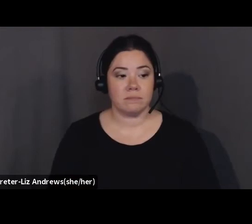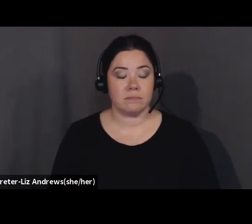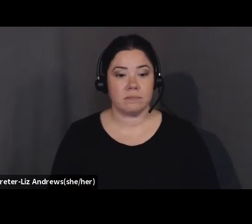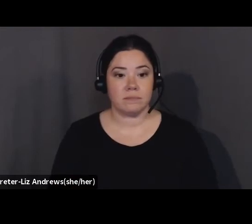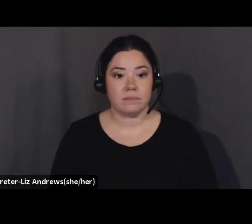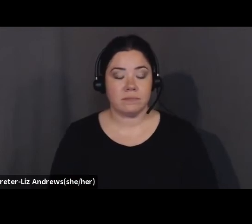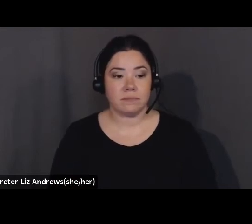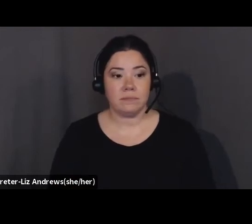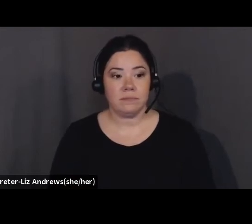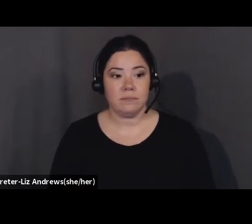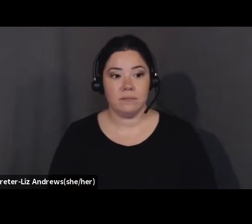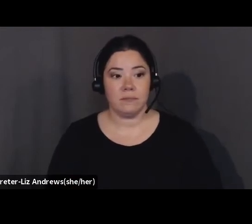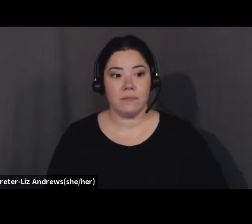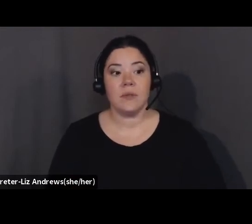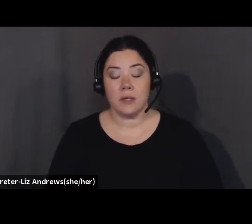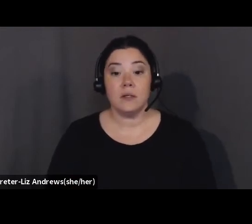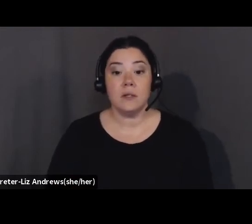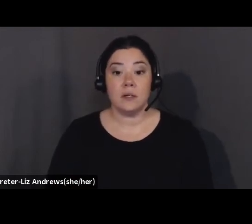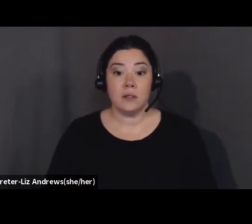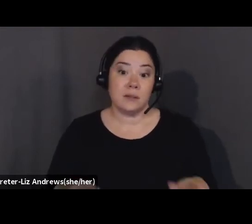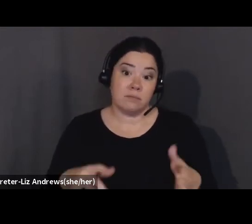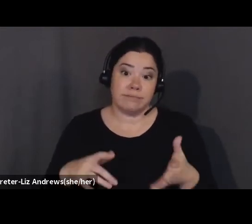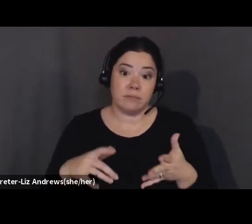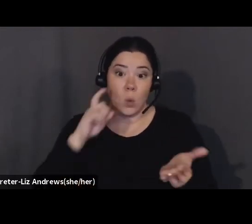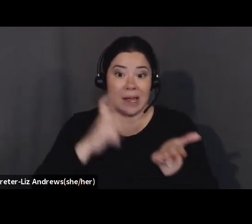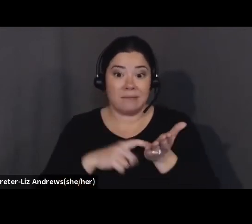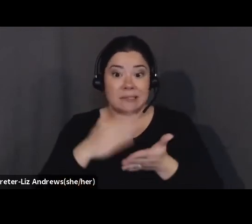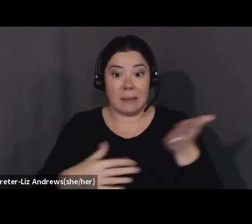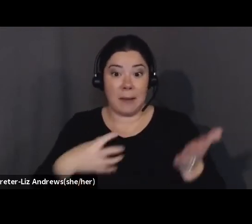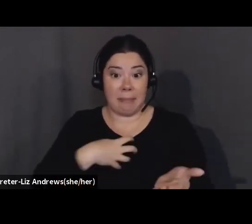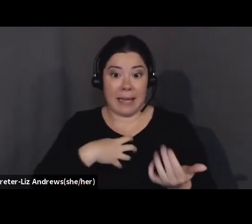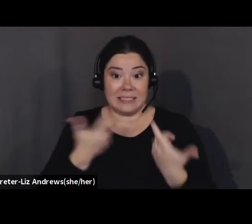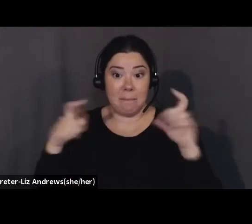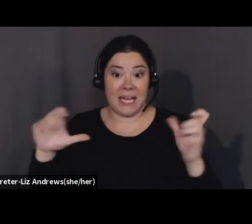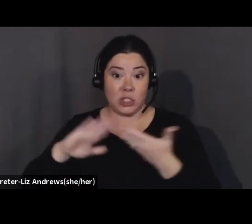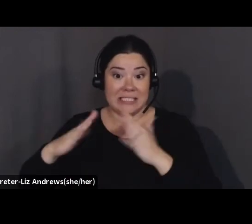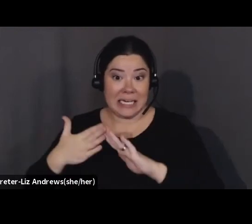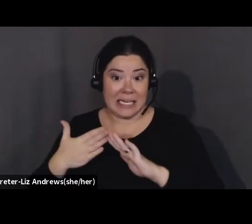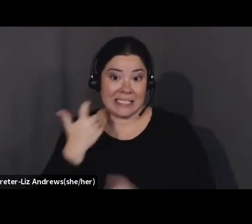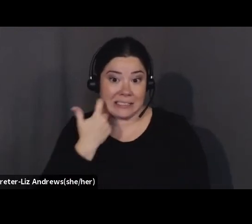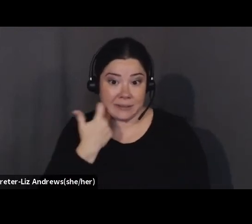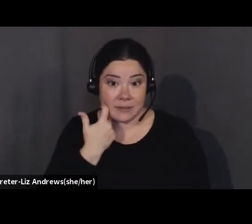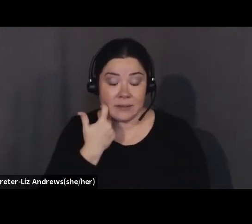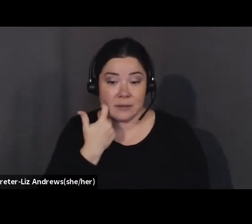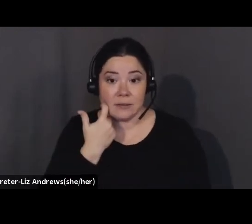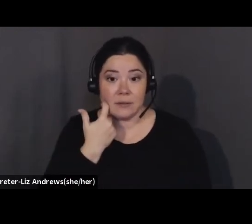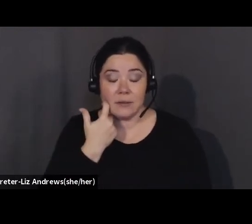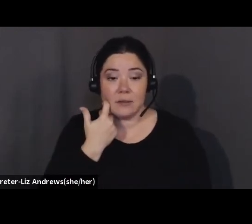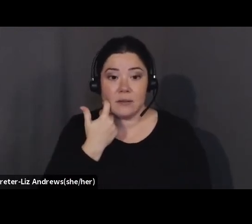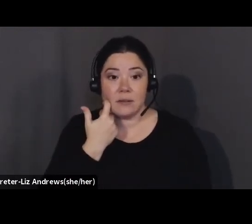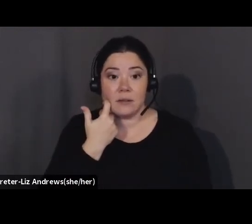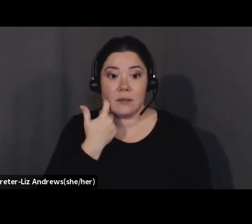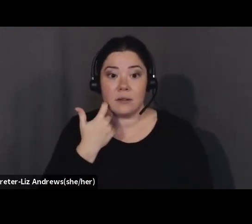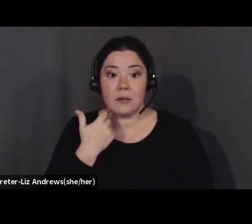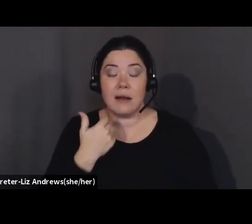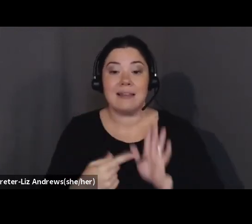We've seen some complaints in major cities in recent years that